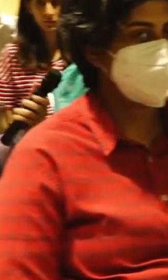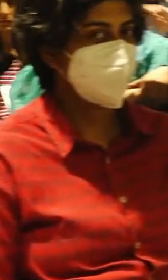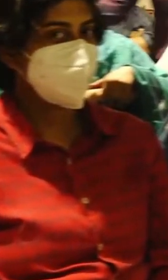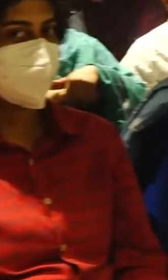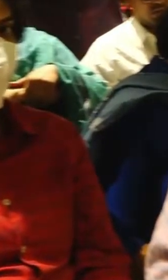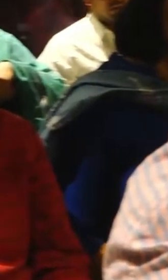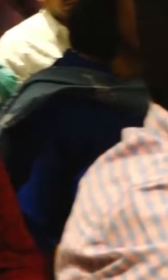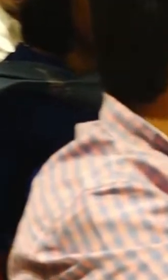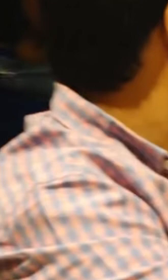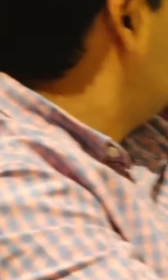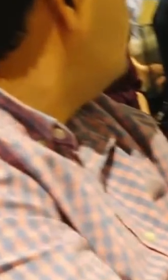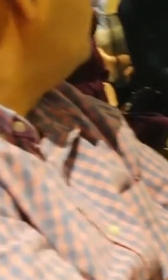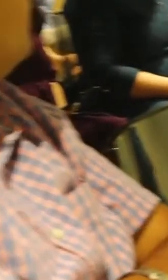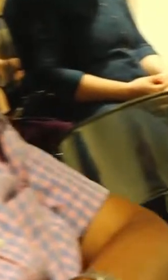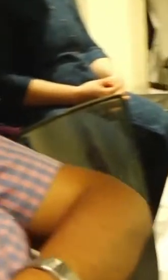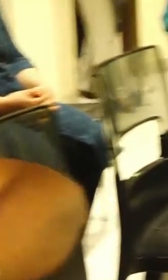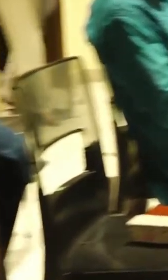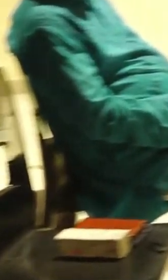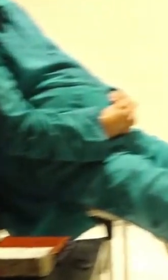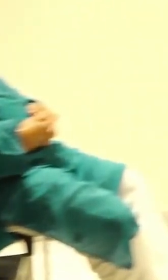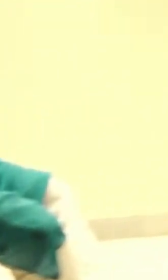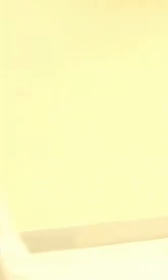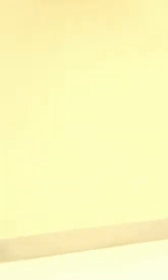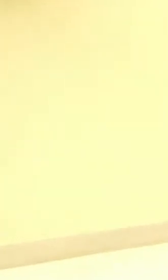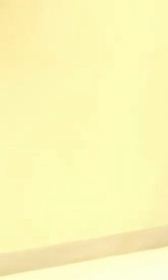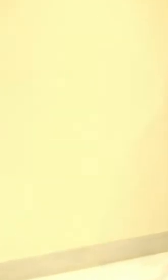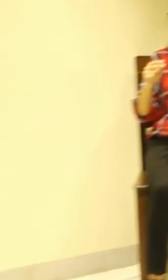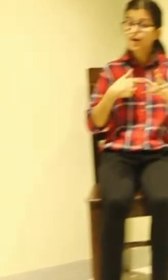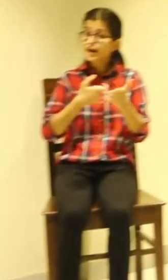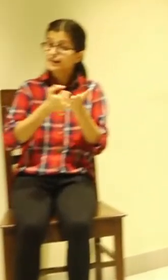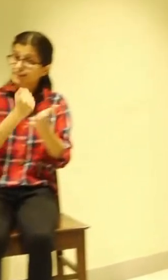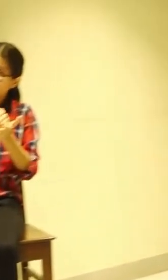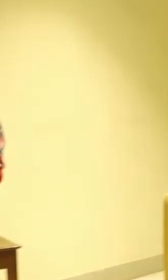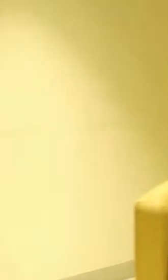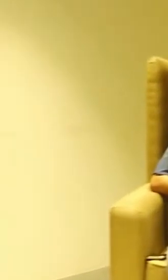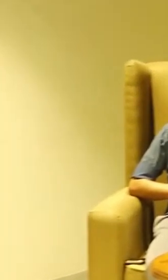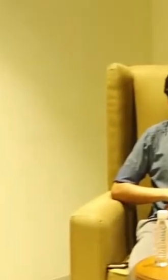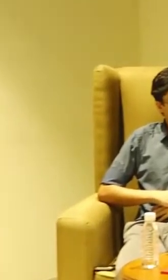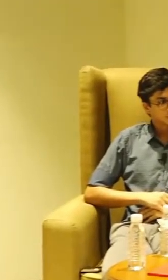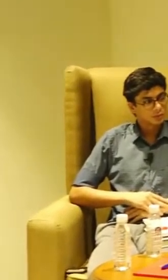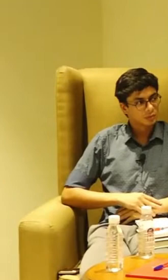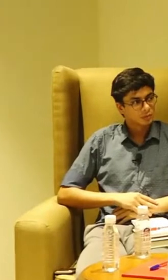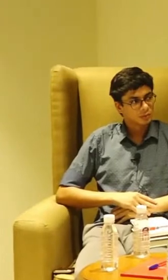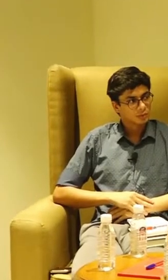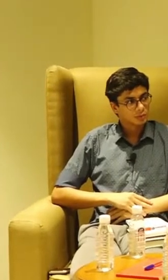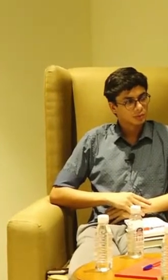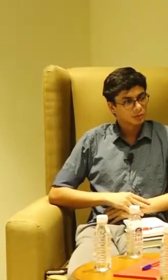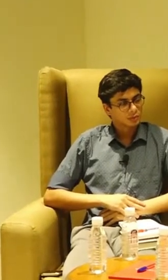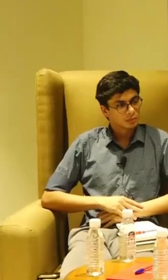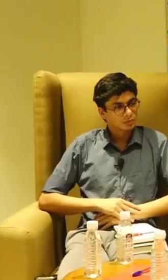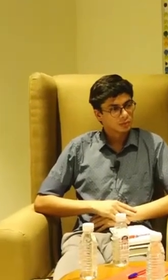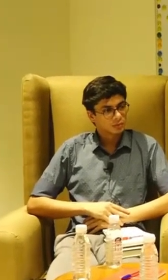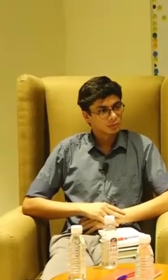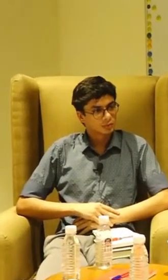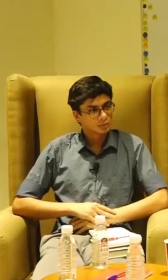the neat division between fundamental rights and directive principles, it's very clear that directive principles are unenforceable, can't be implemented,